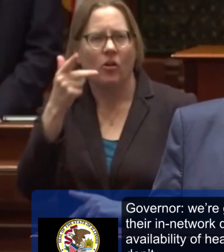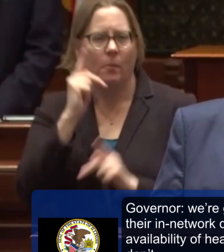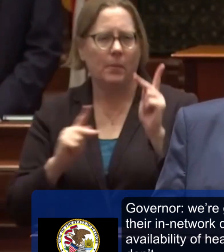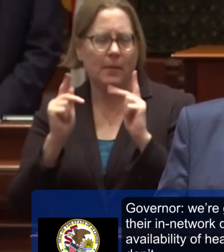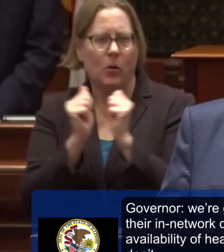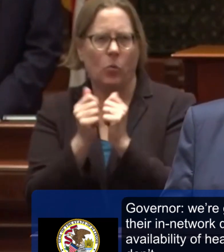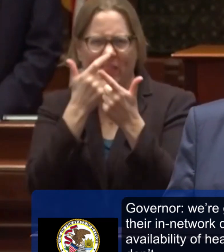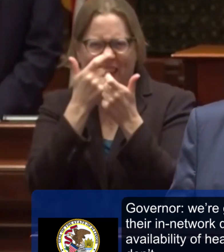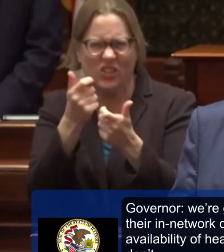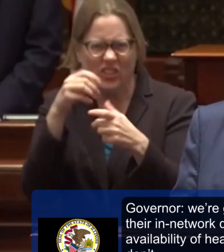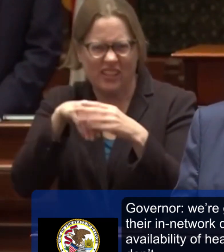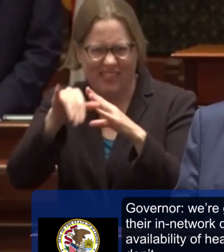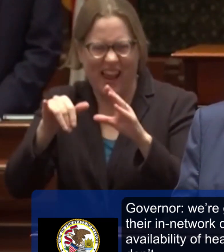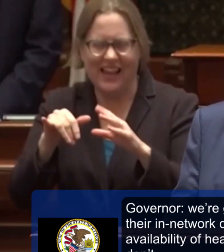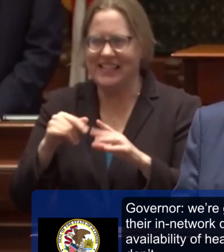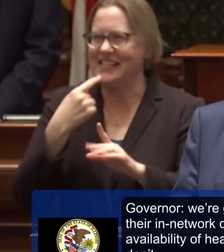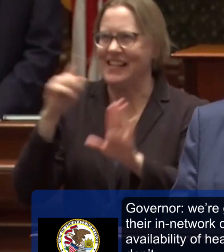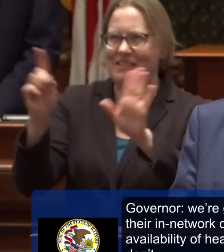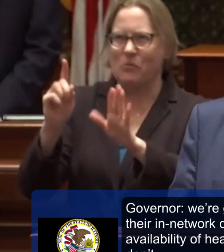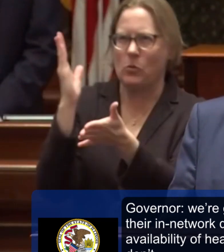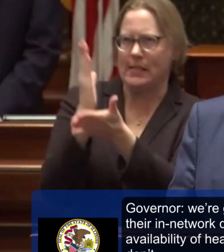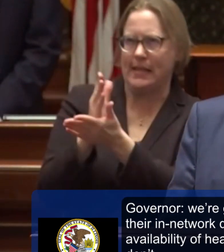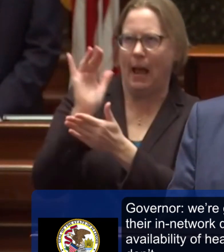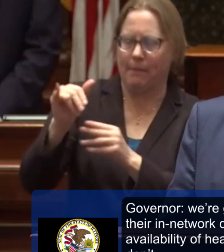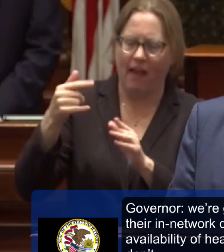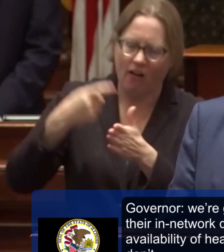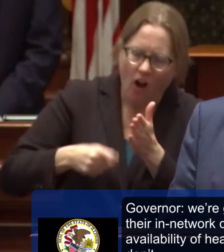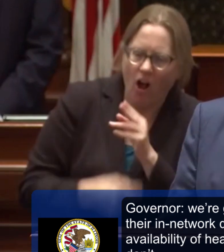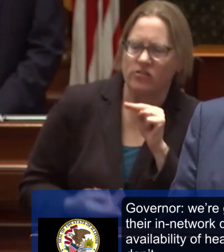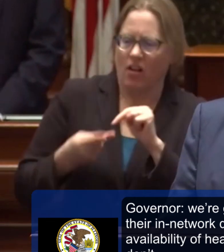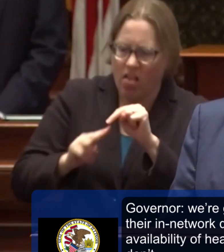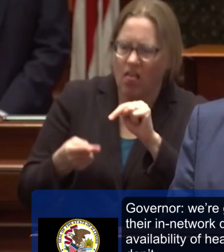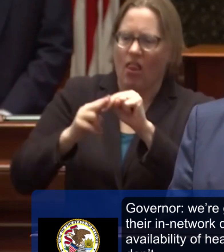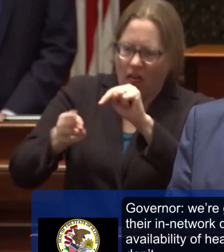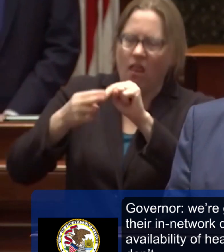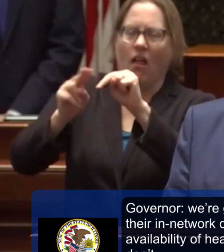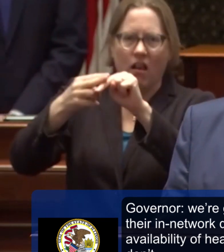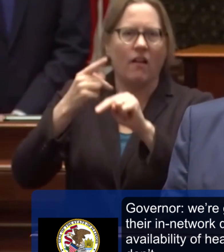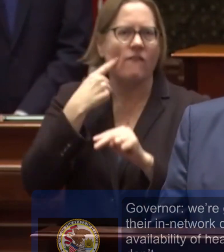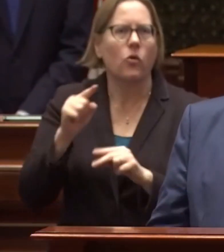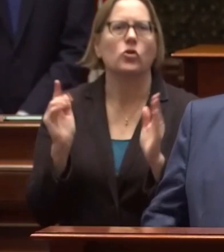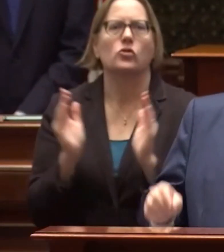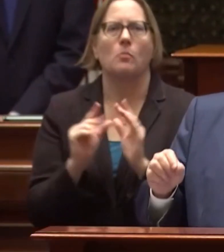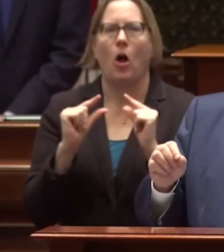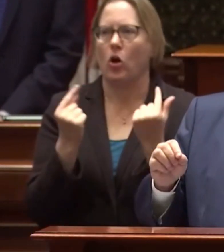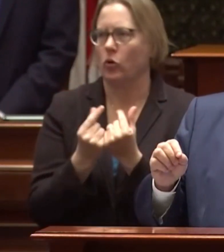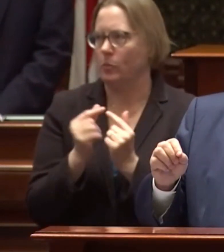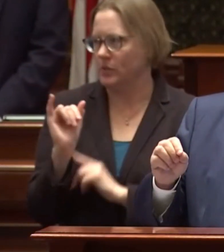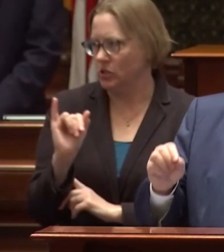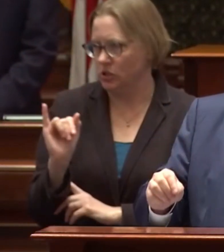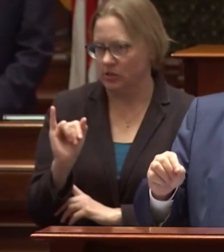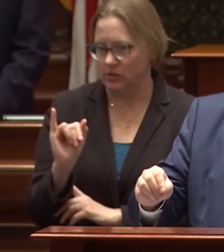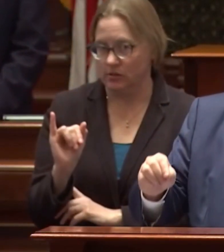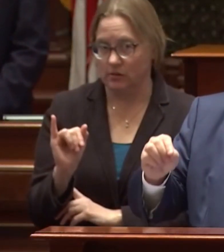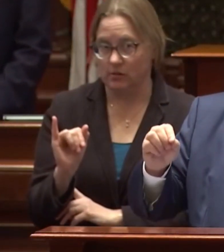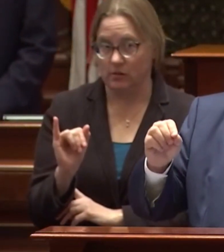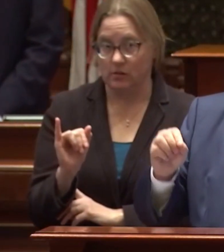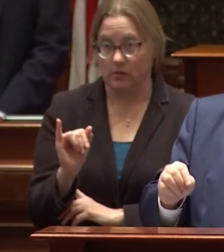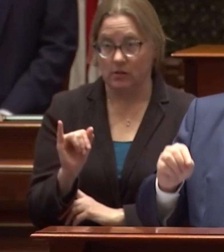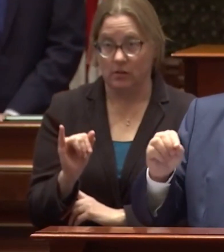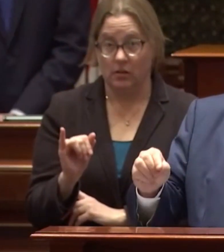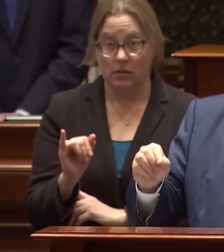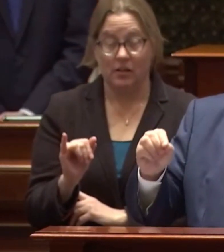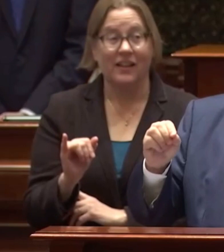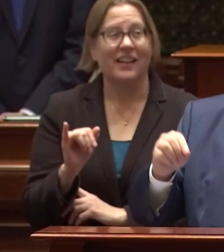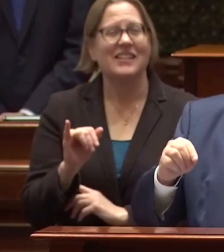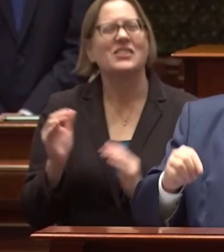end unchecked rate increases for small group insurance. Those folks are